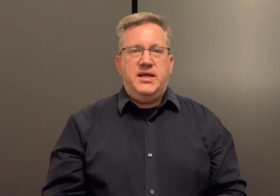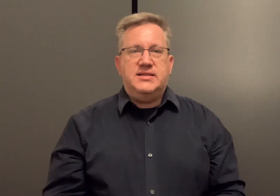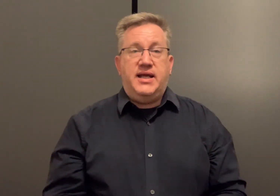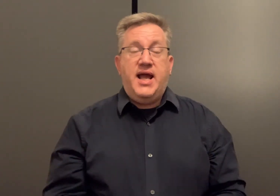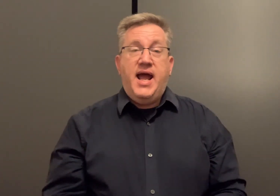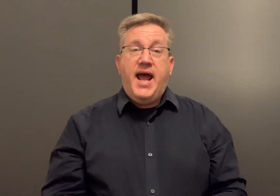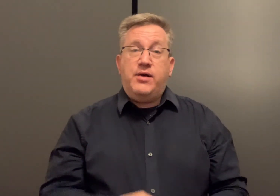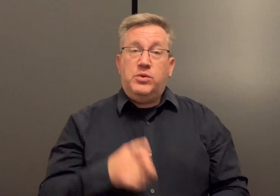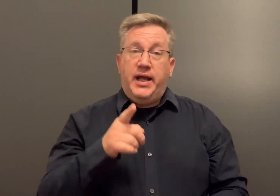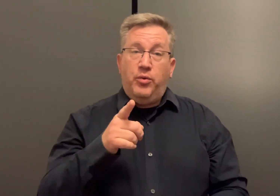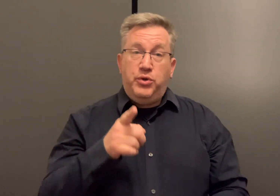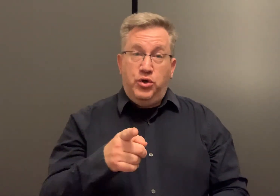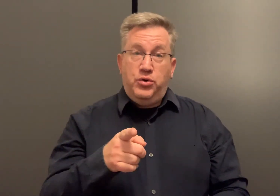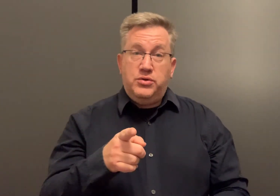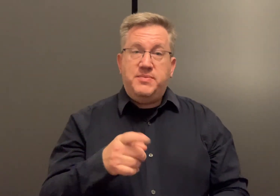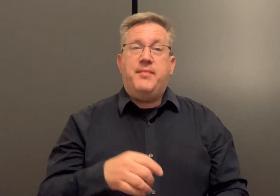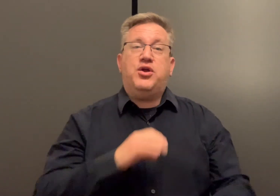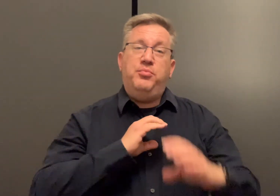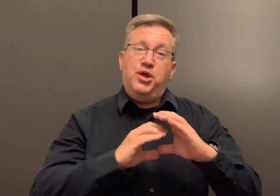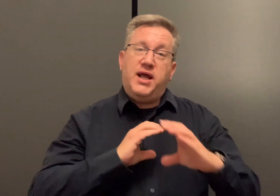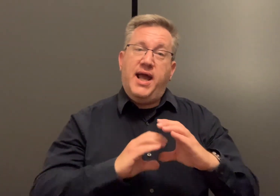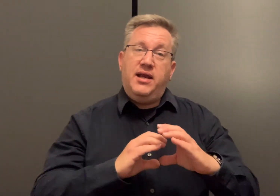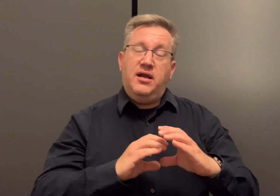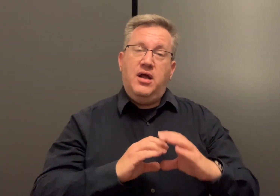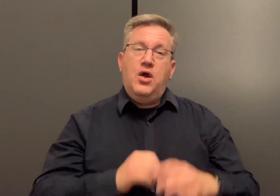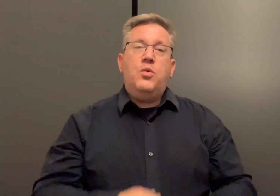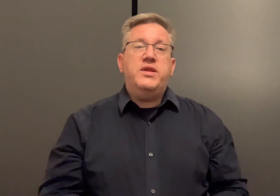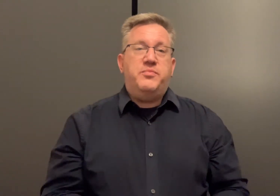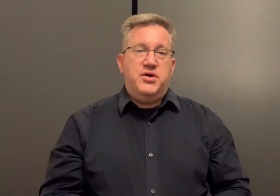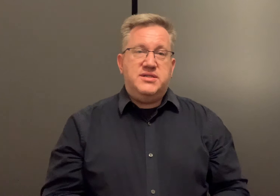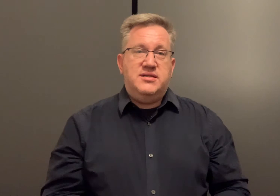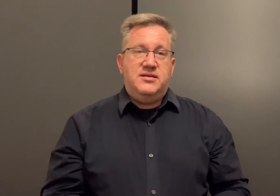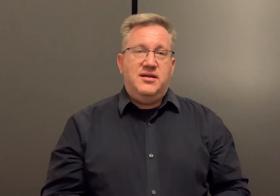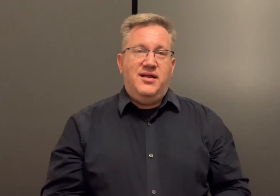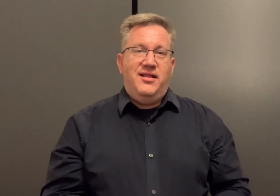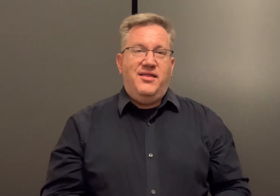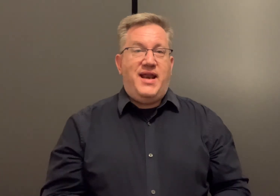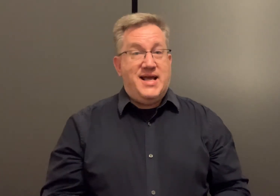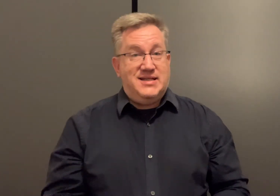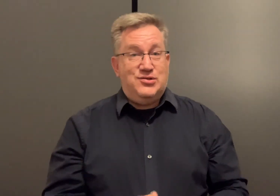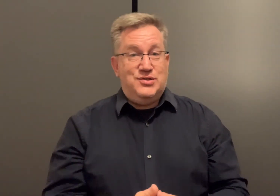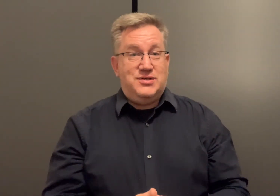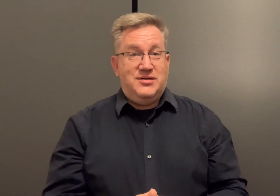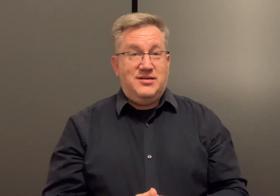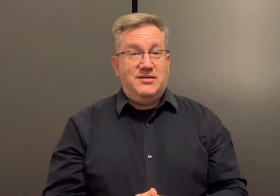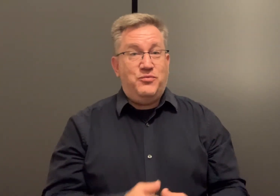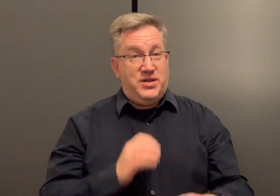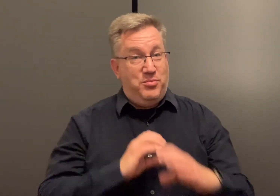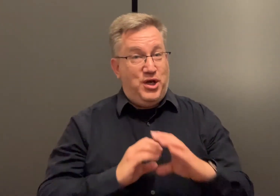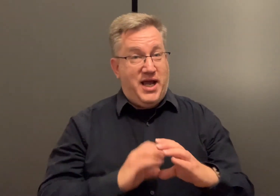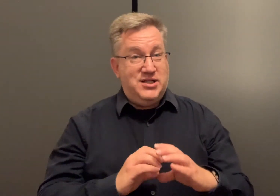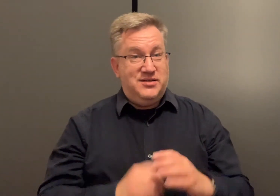easily, and it will help you to be able to communicate with the person that has issues with communication.